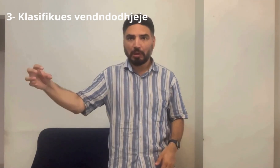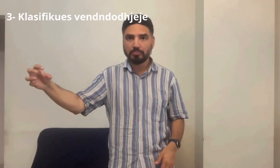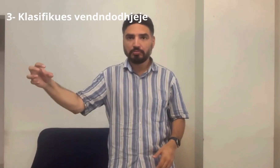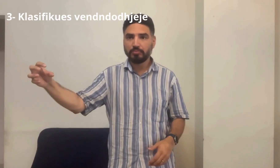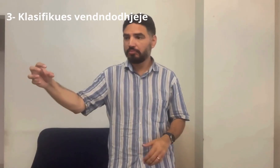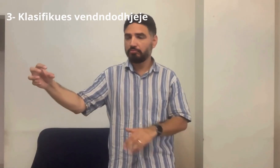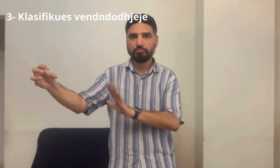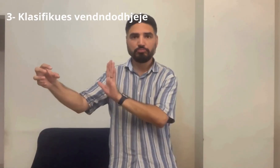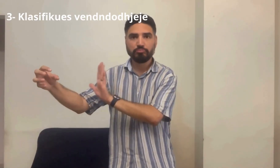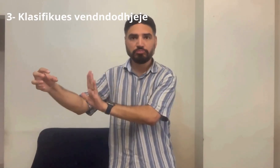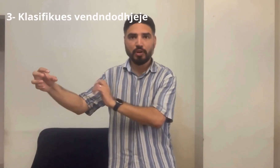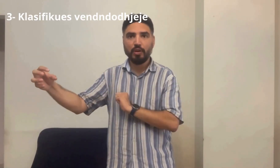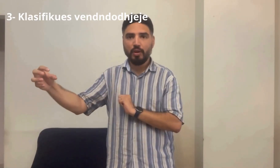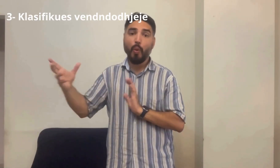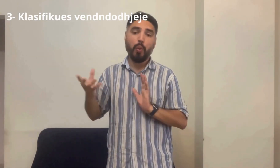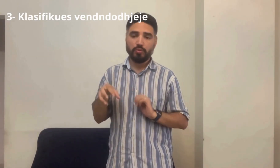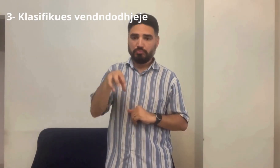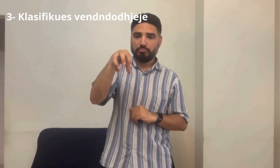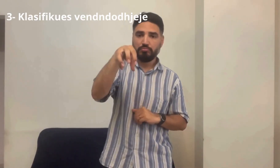right, in front of me,